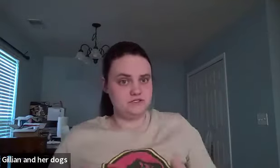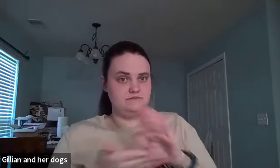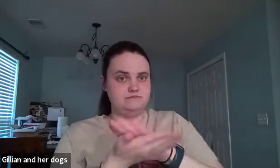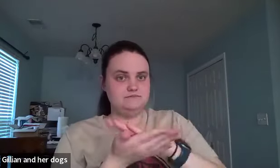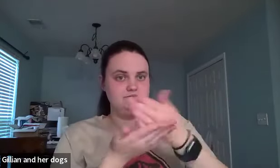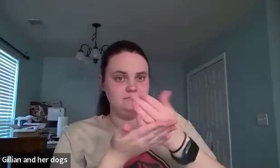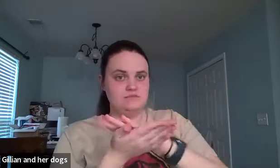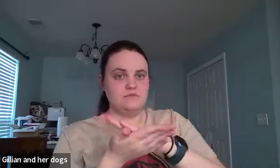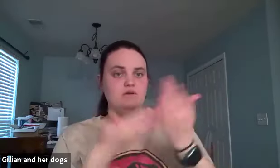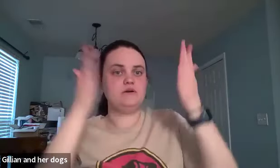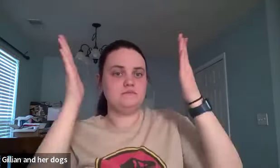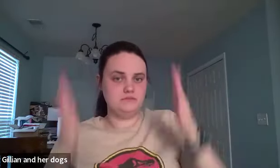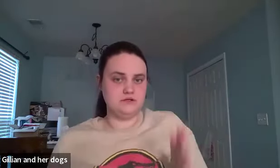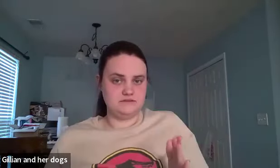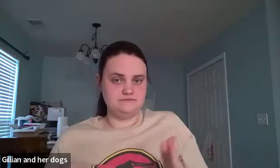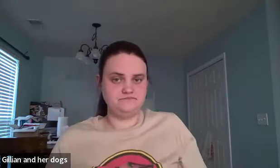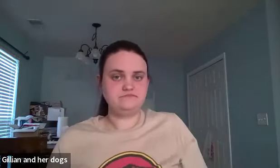person, cook, person.